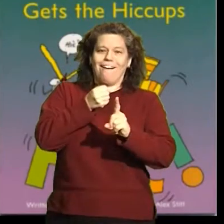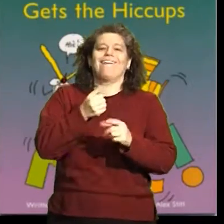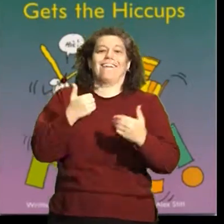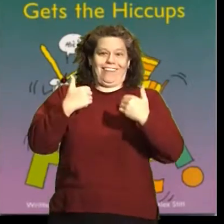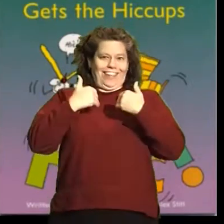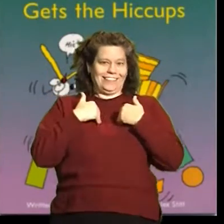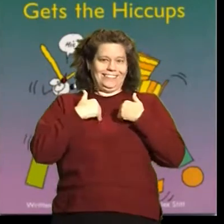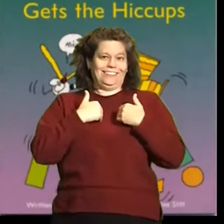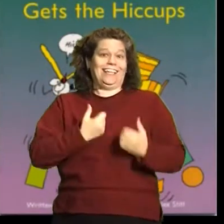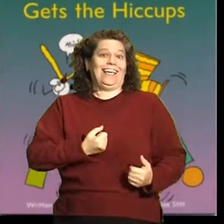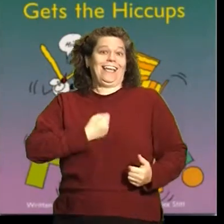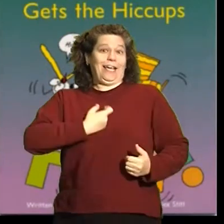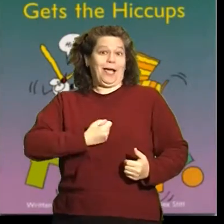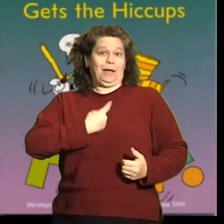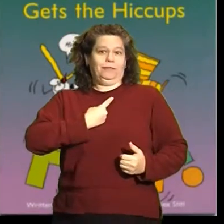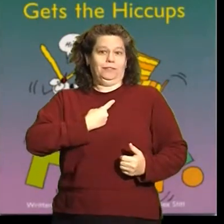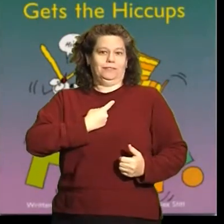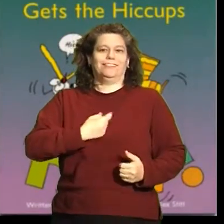Gets the Hiccups.